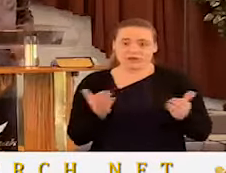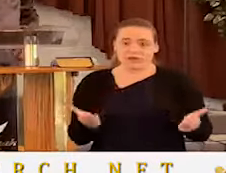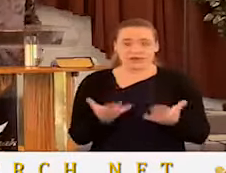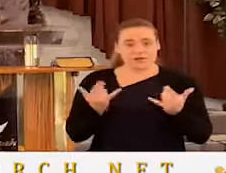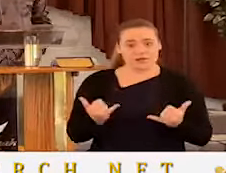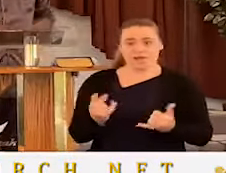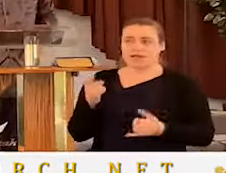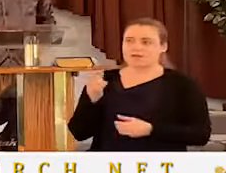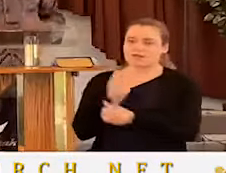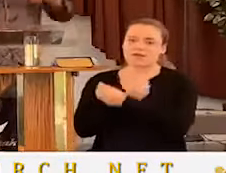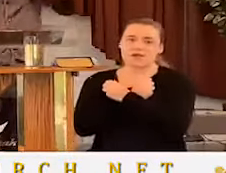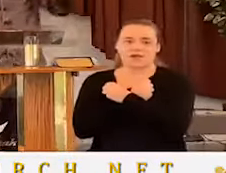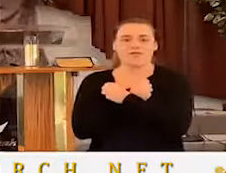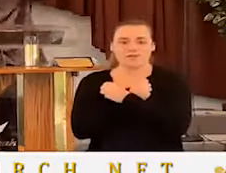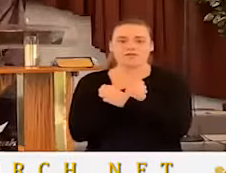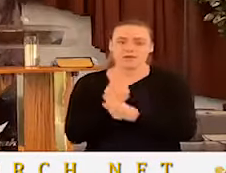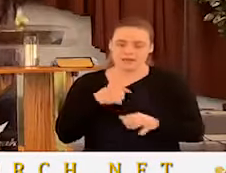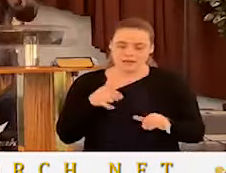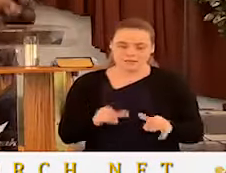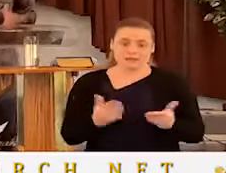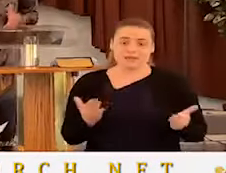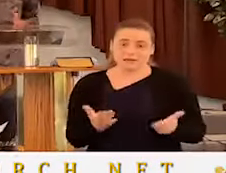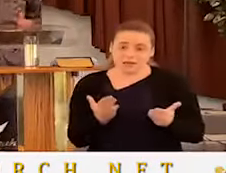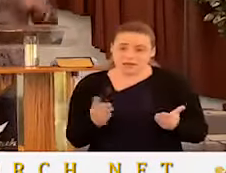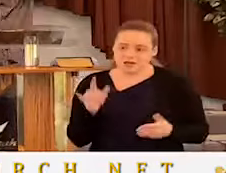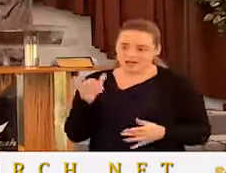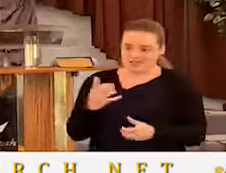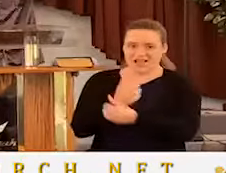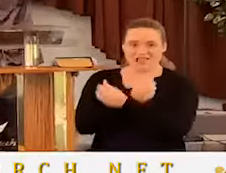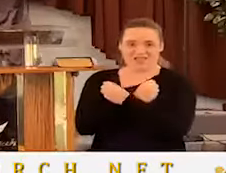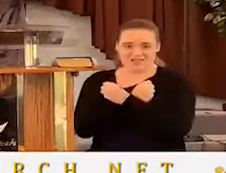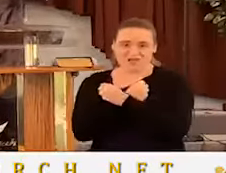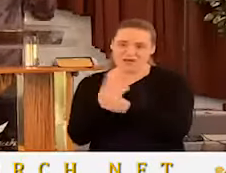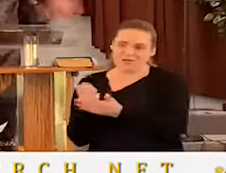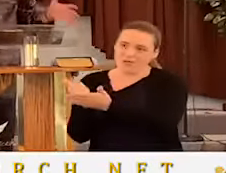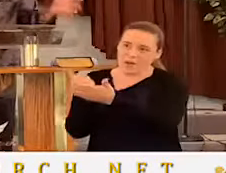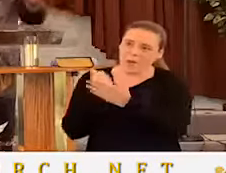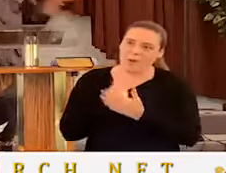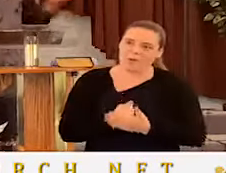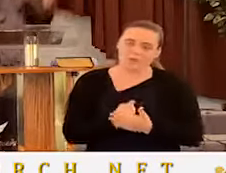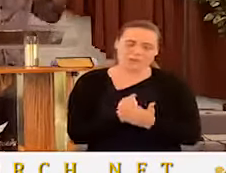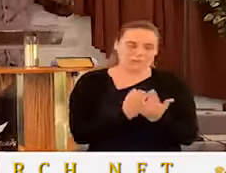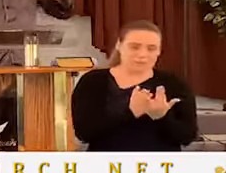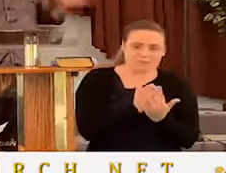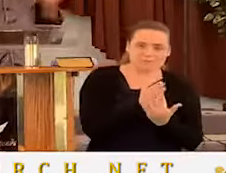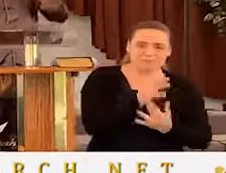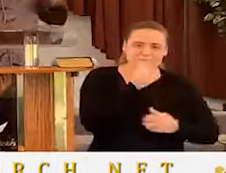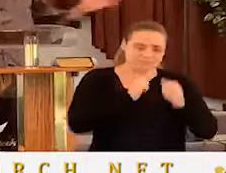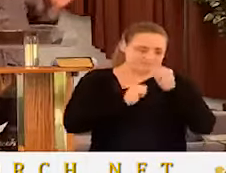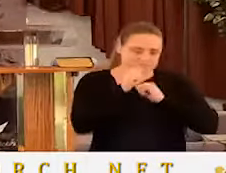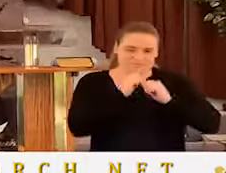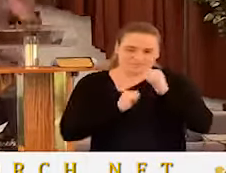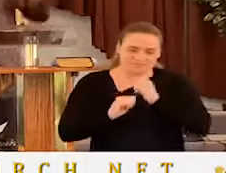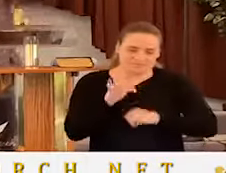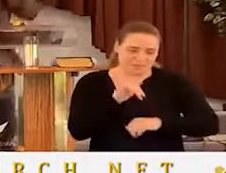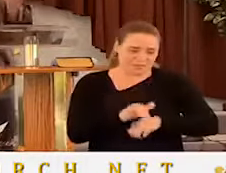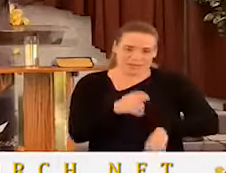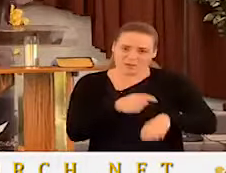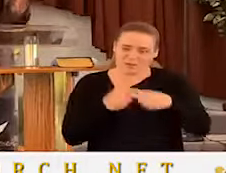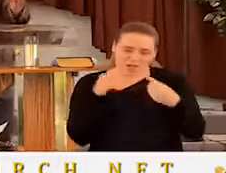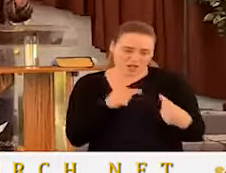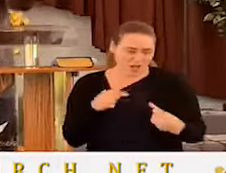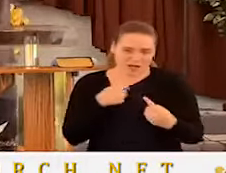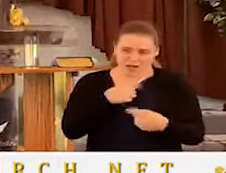somebody and say, I'm still here, I'm still here. It was love that caused me to survive some things that I thought I was going to lose it all.